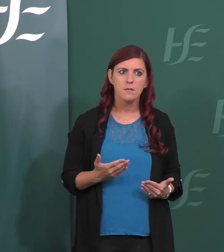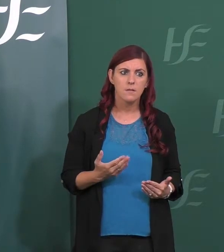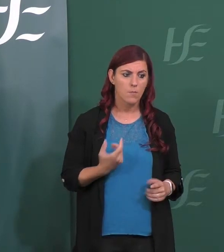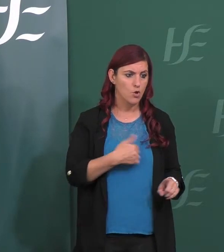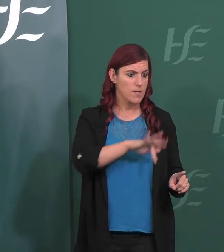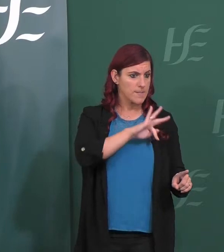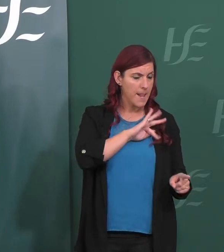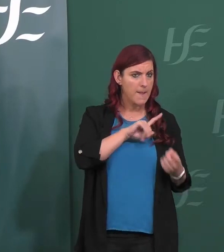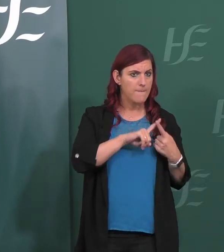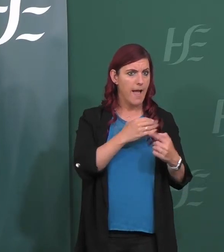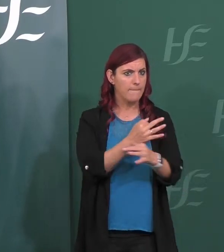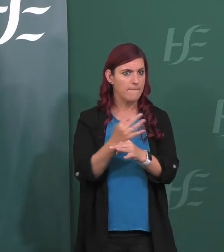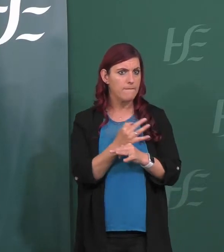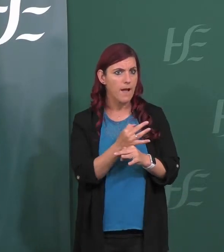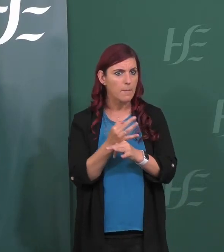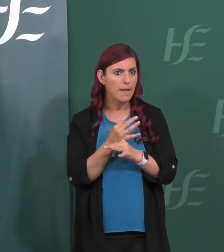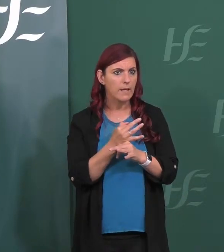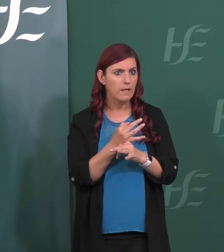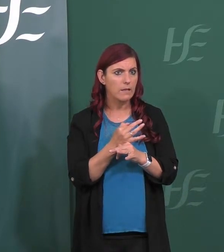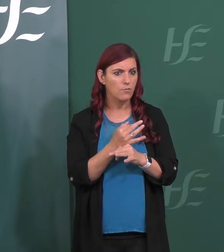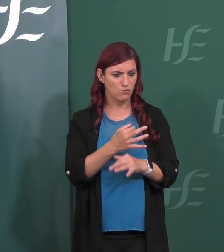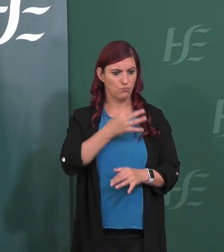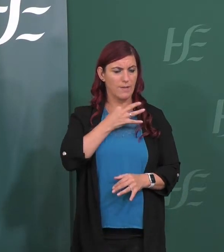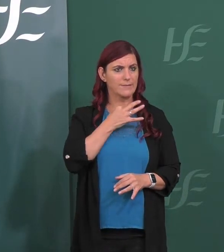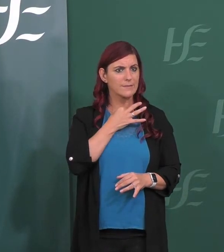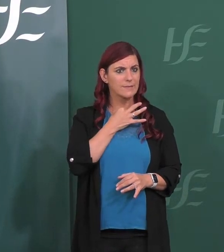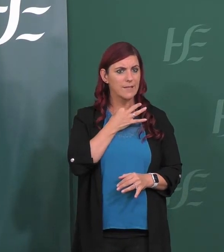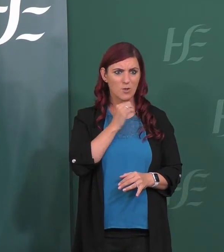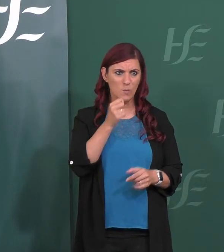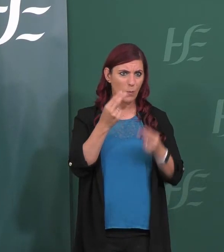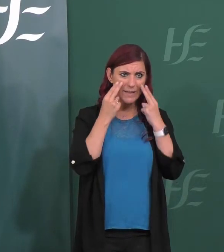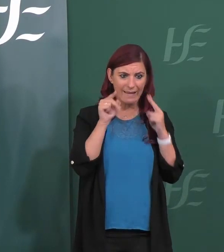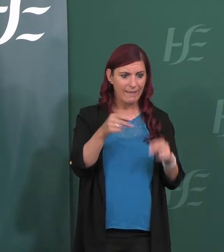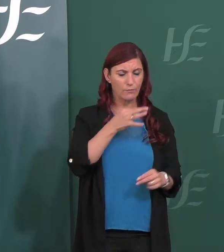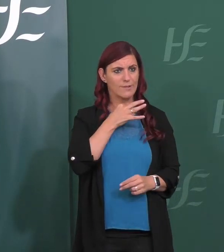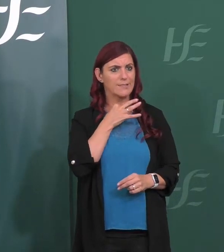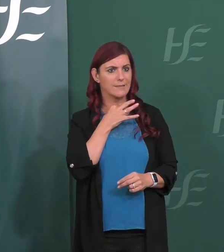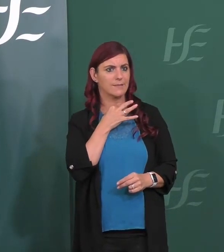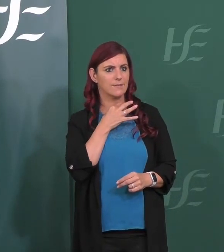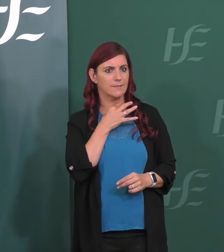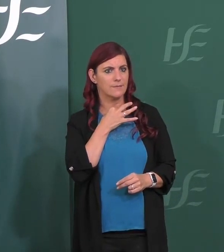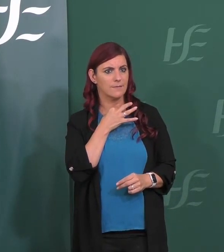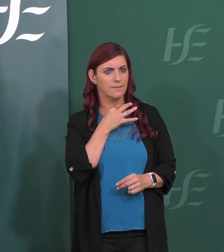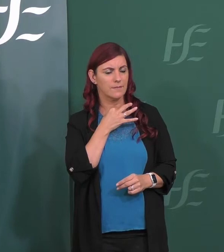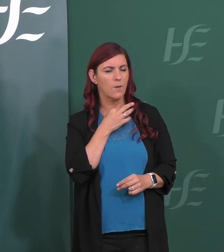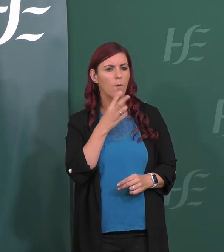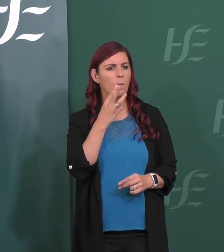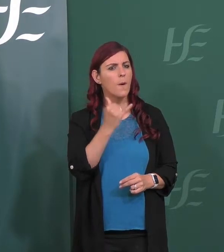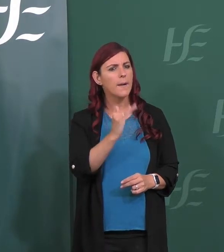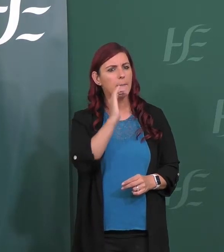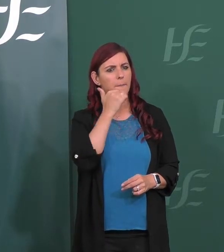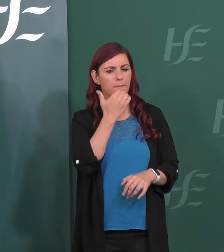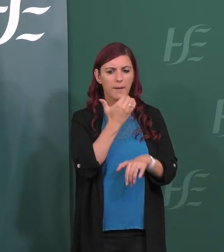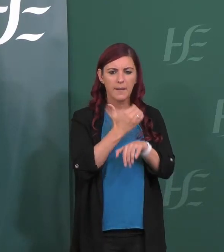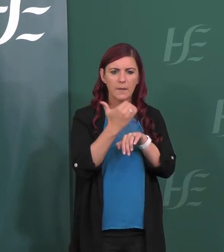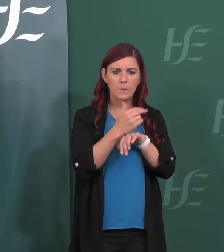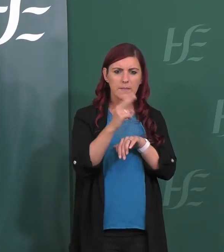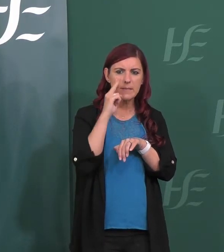your family at a higher level of risk than they need to be. This is because we're continuing to see